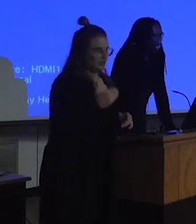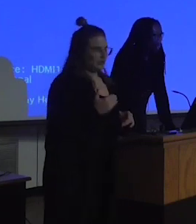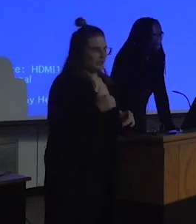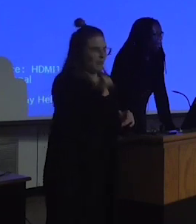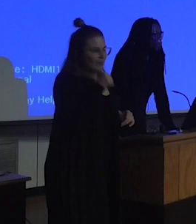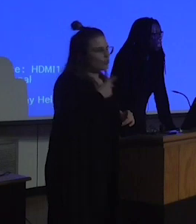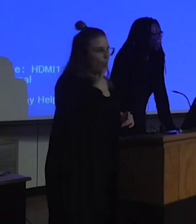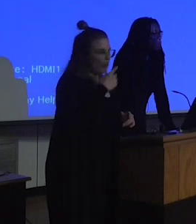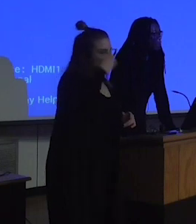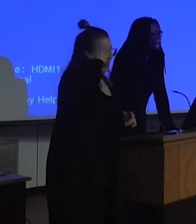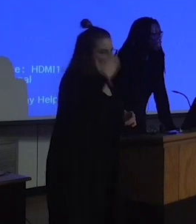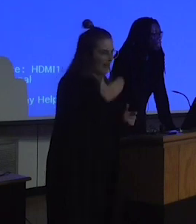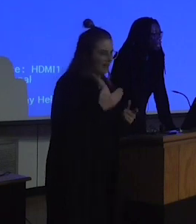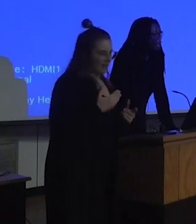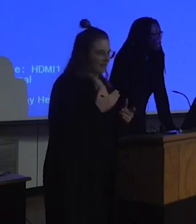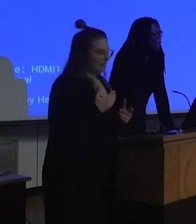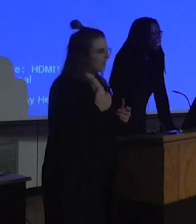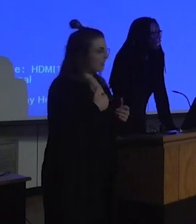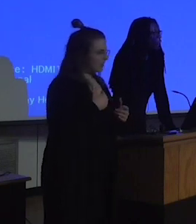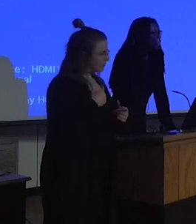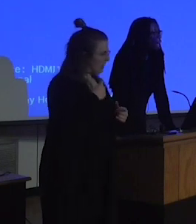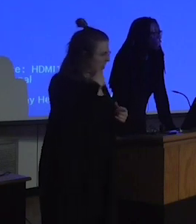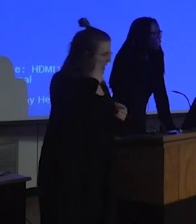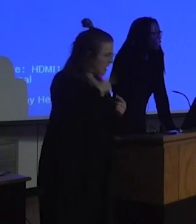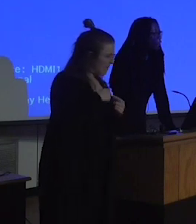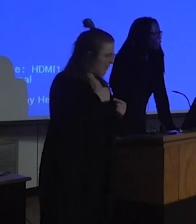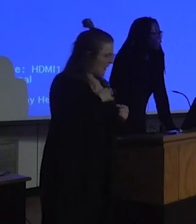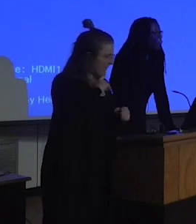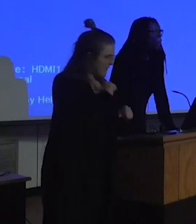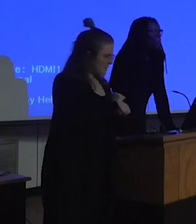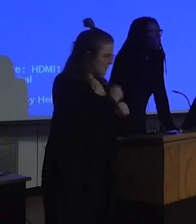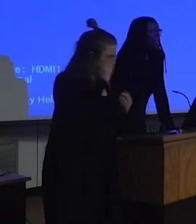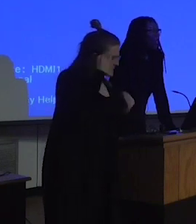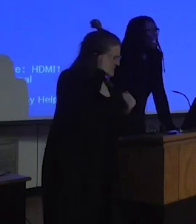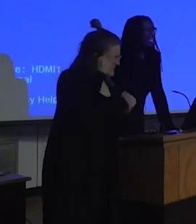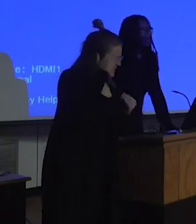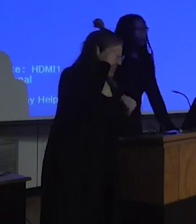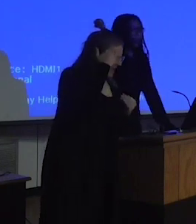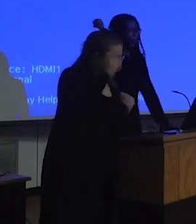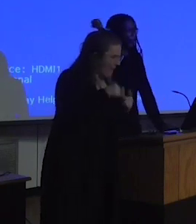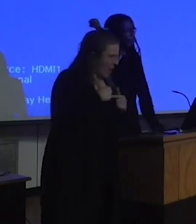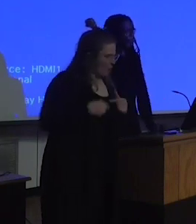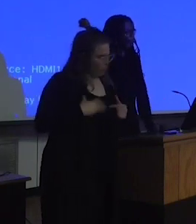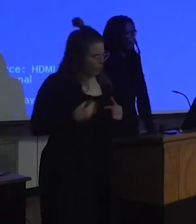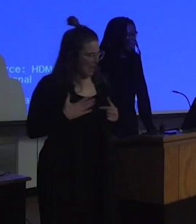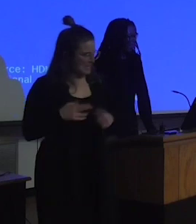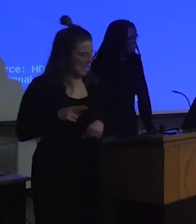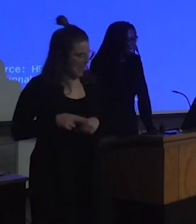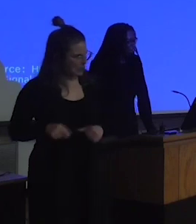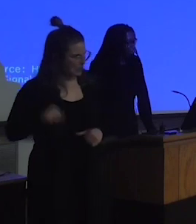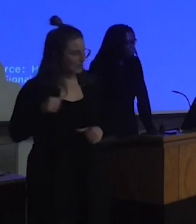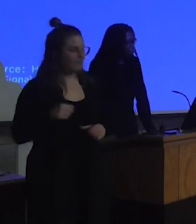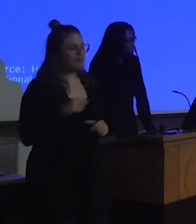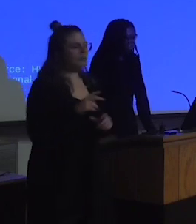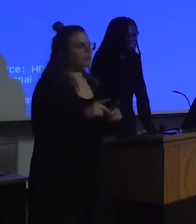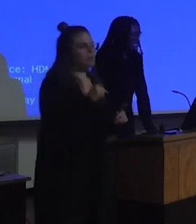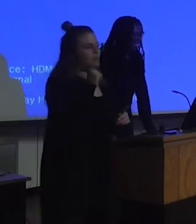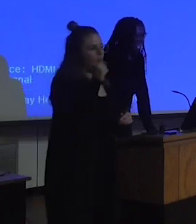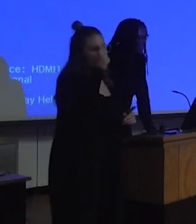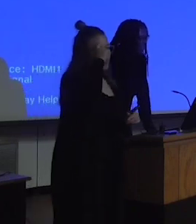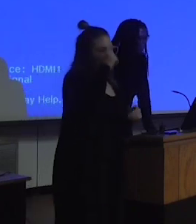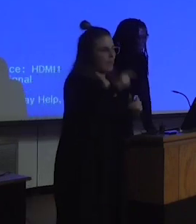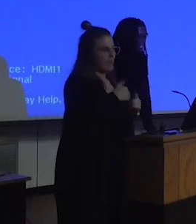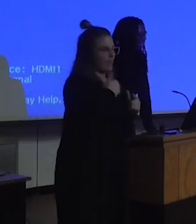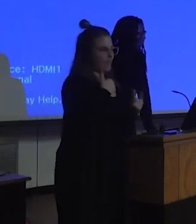unaware. I don't think that people actually think about these things on a conscious level. Most people, like, you know, most people don't think about themselves as being